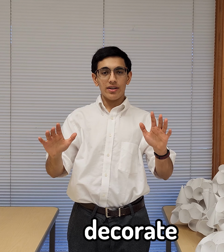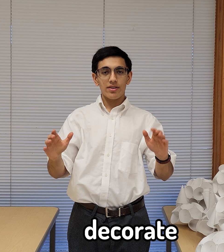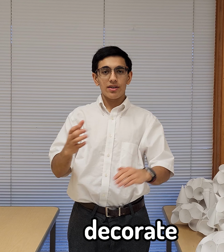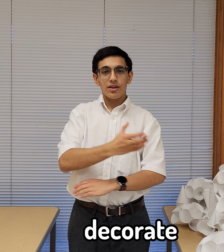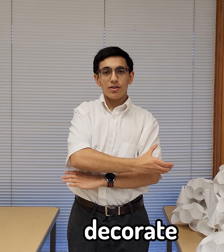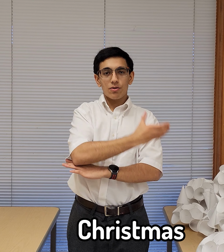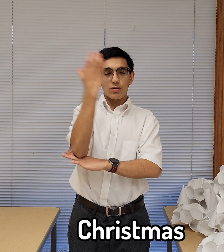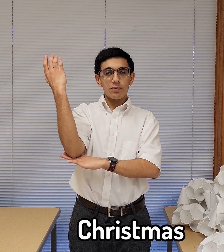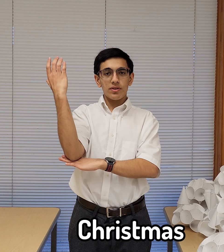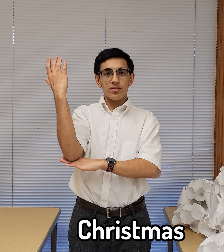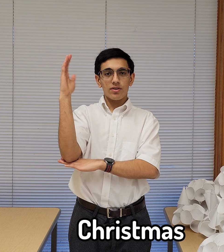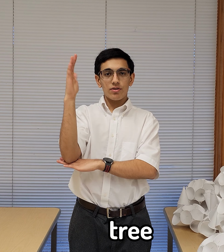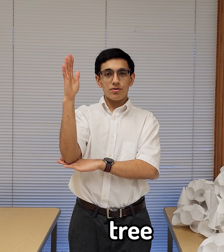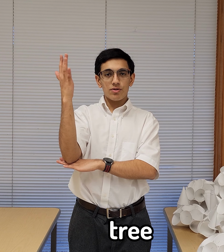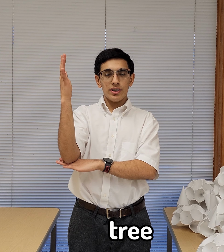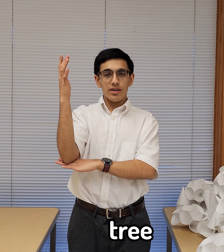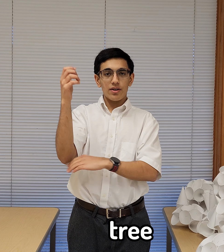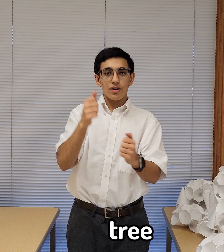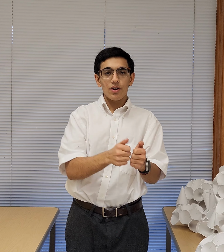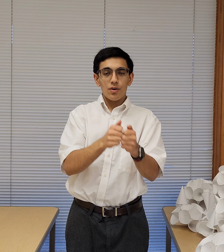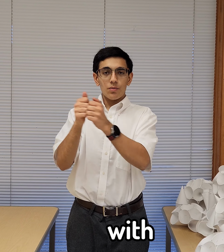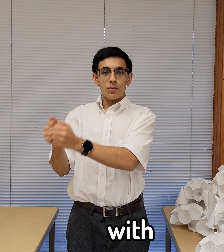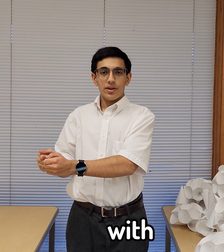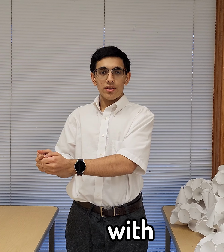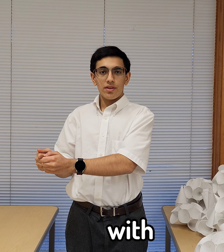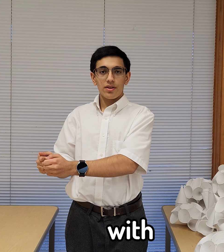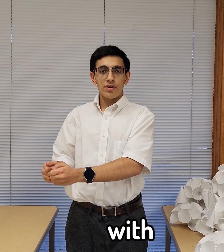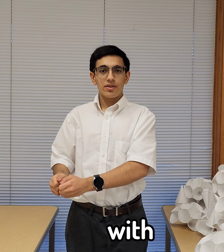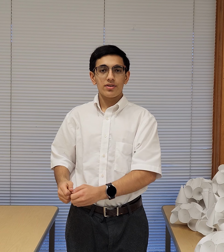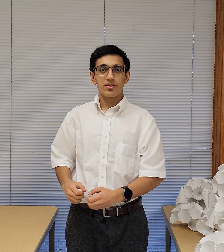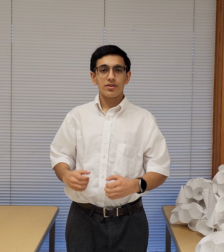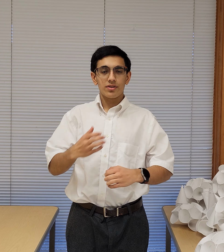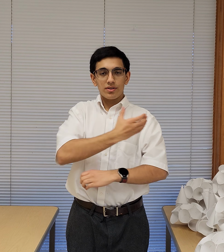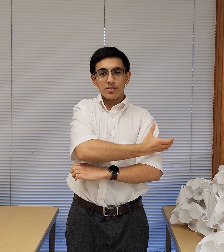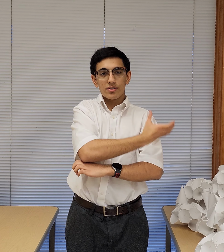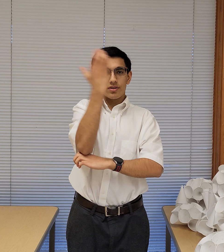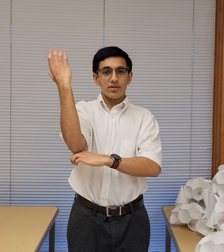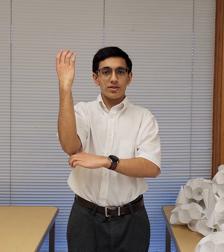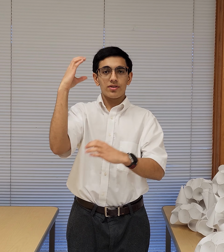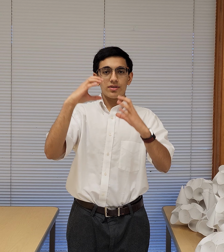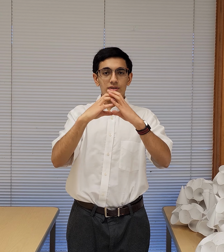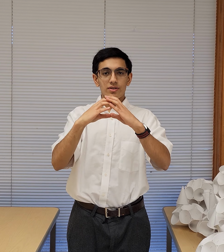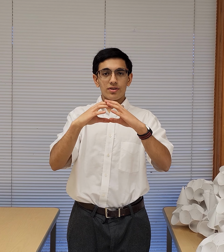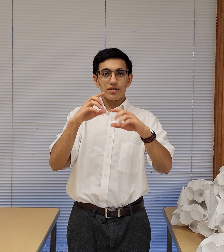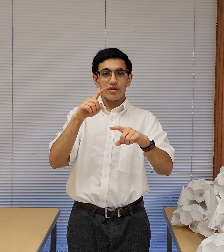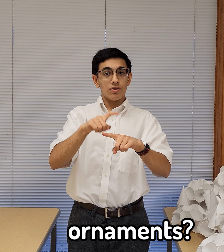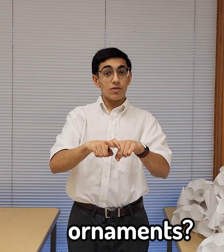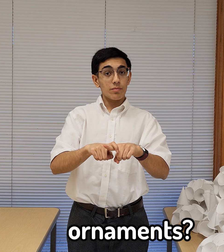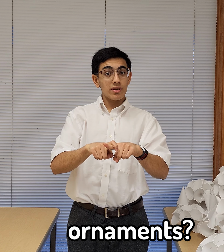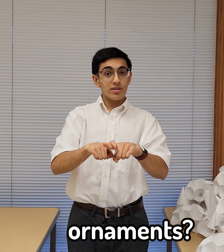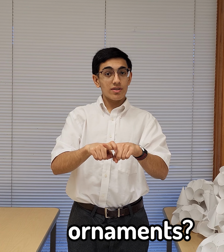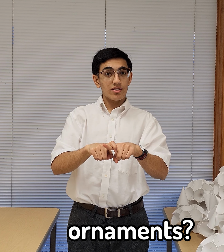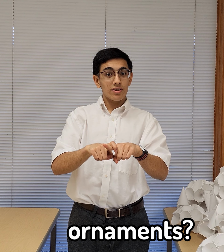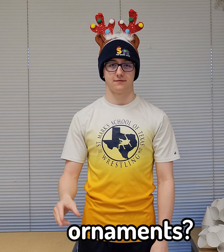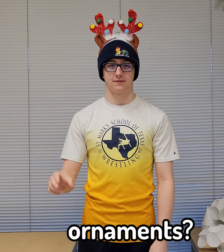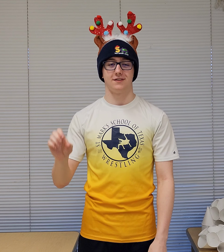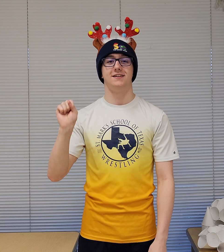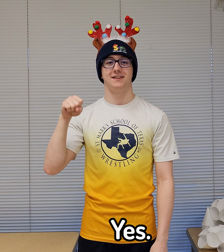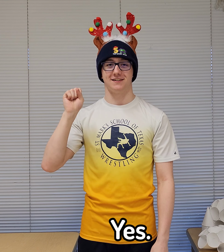Christmas tree with ornaments? Yes.